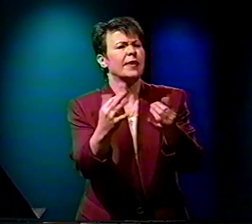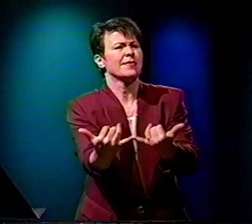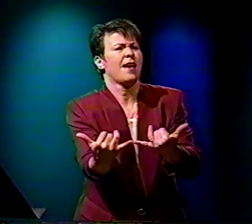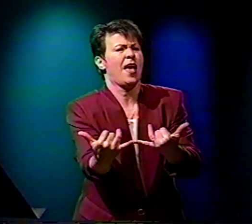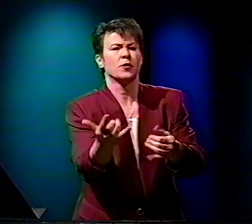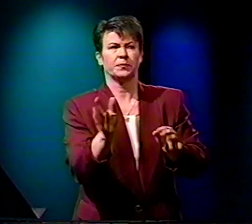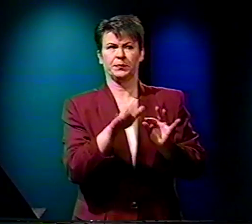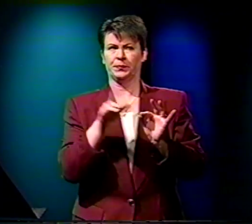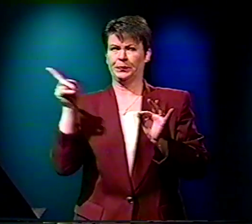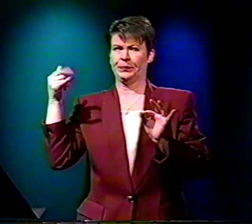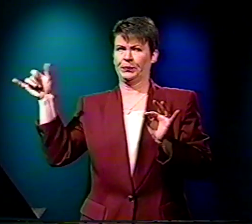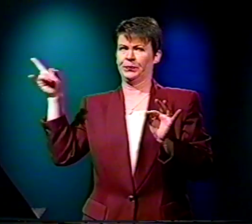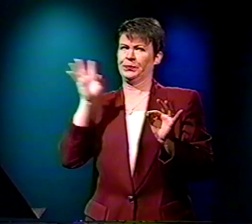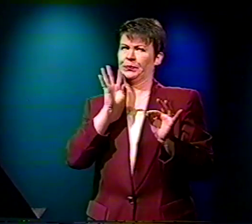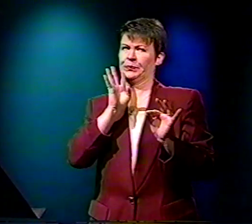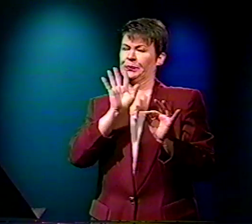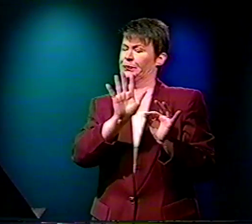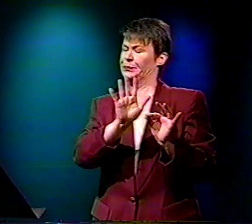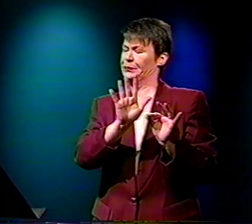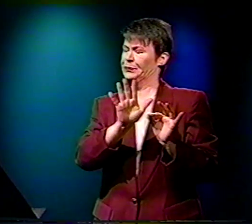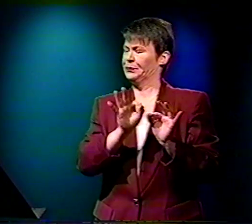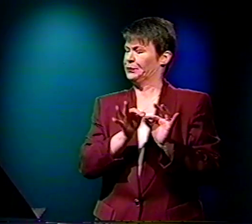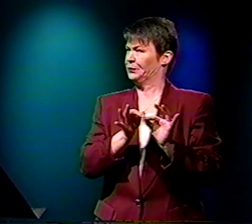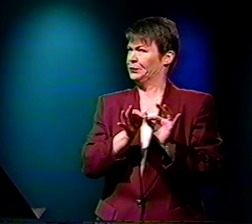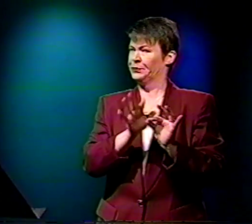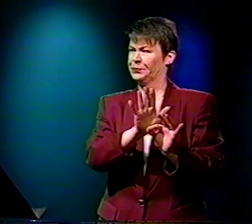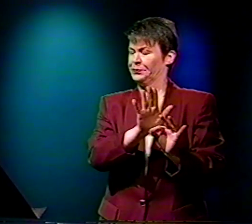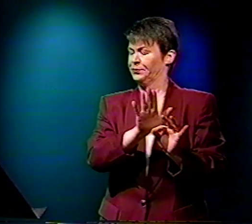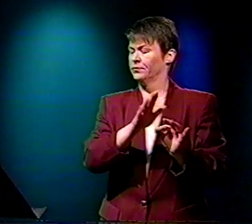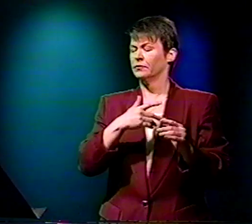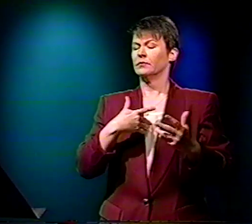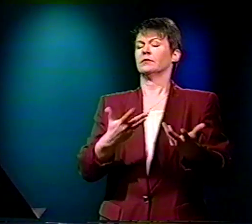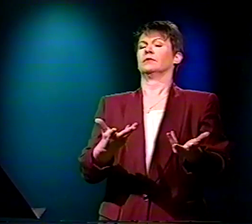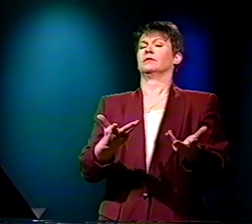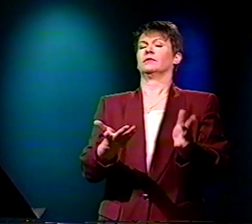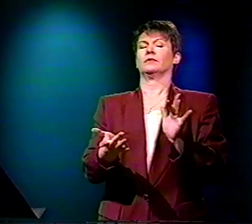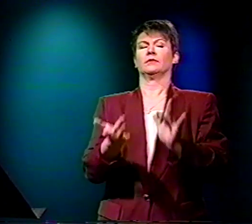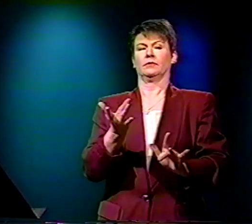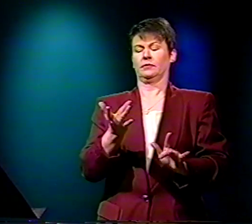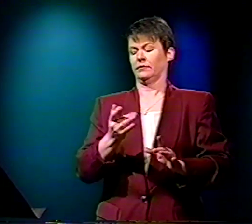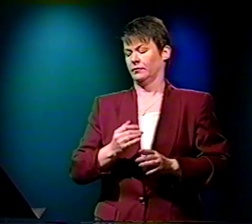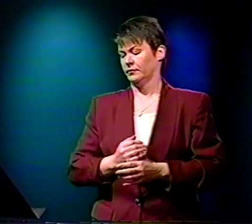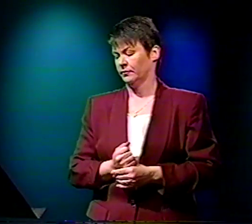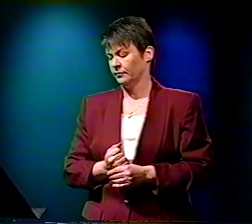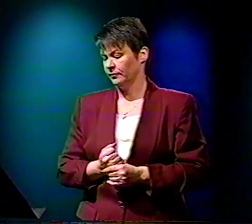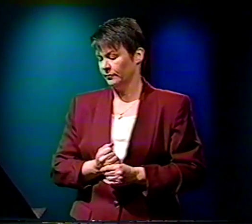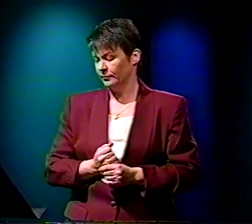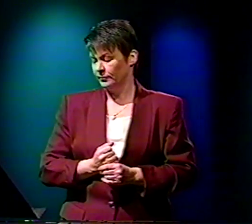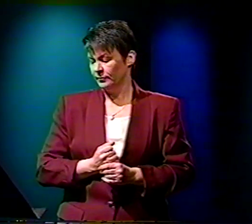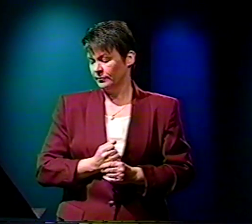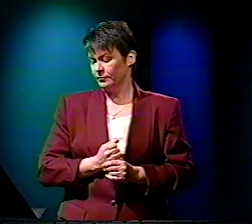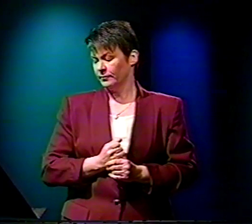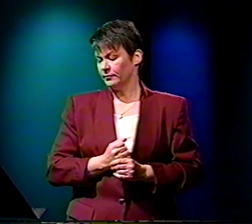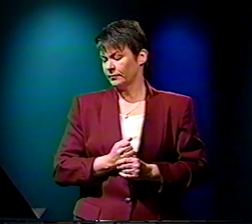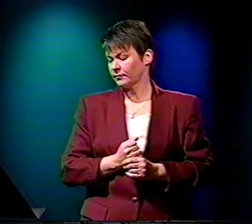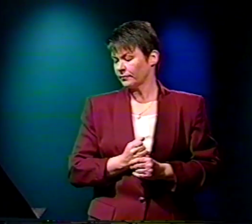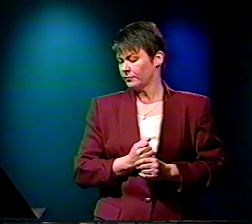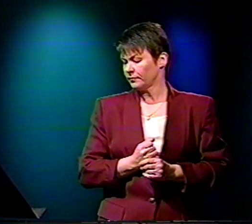a minute, I want to make my comment at this point. And they go, no, wait, wait, wait, the hearing person's still talking. And that is something that we really